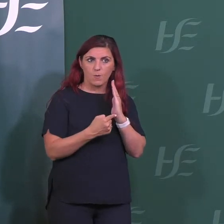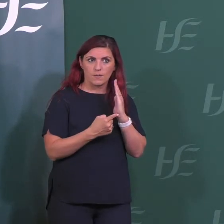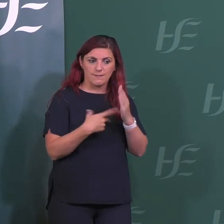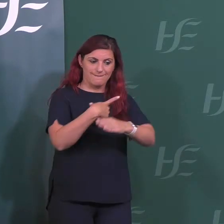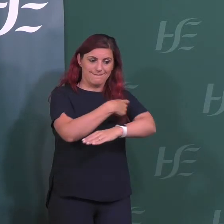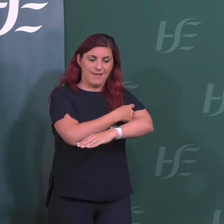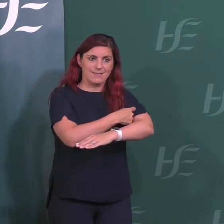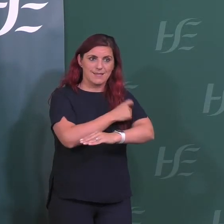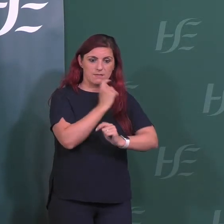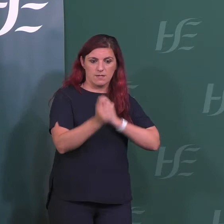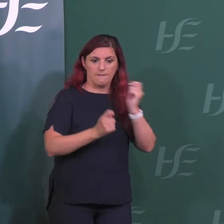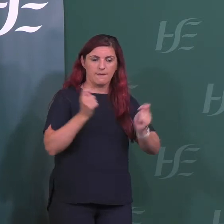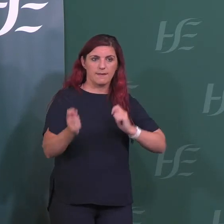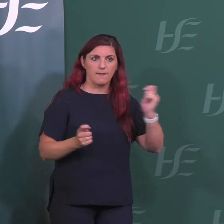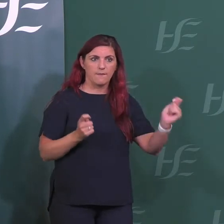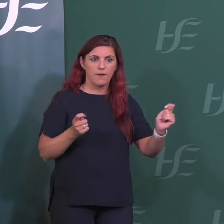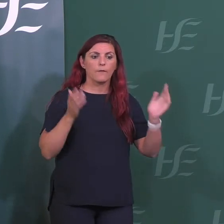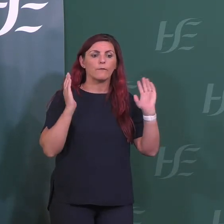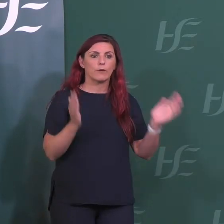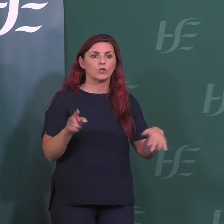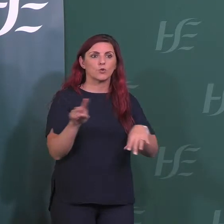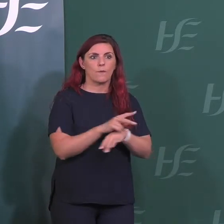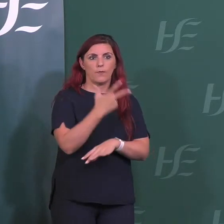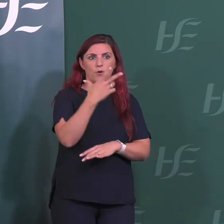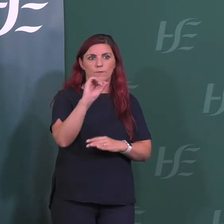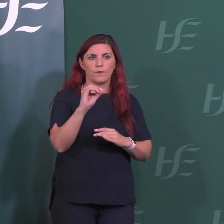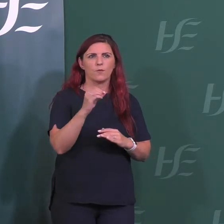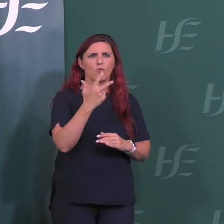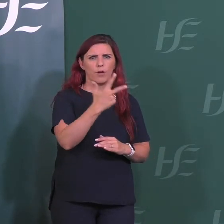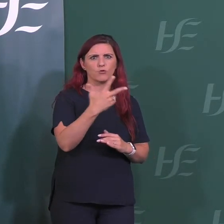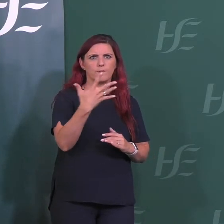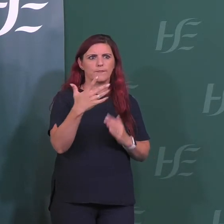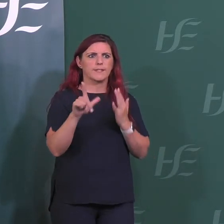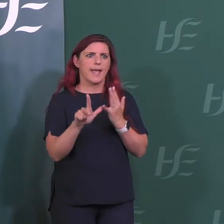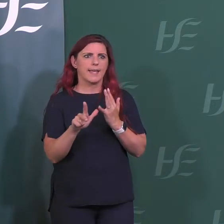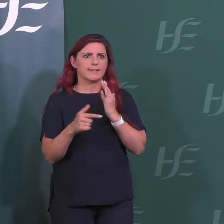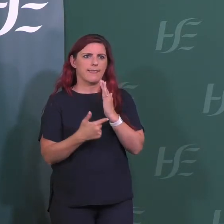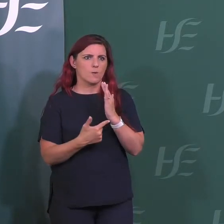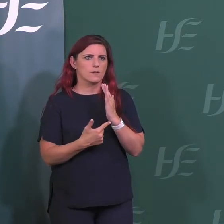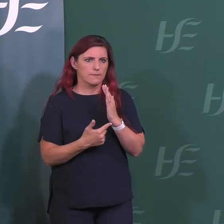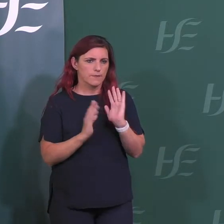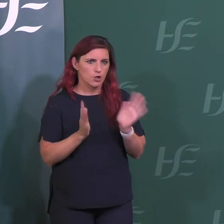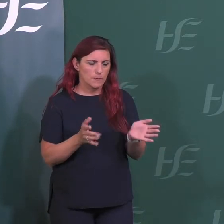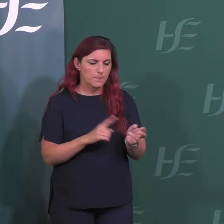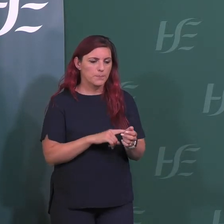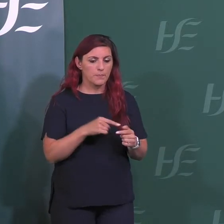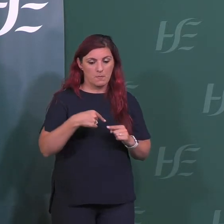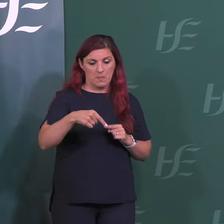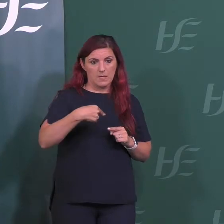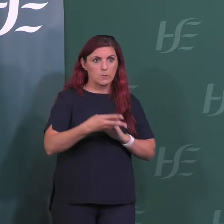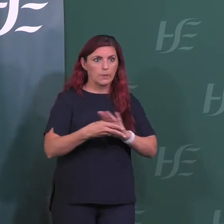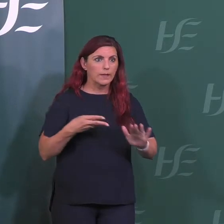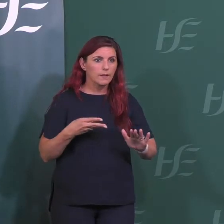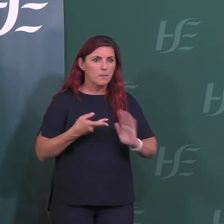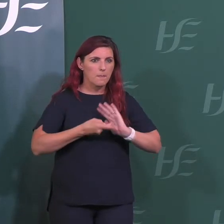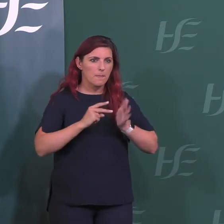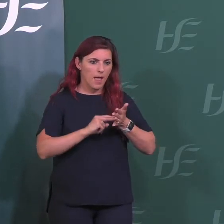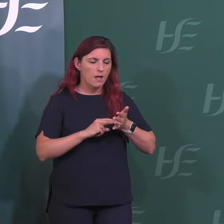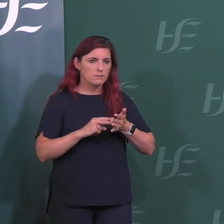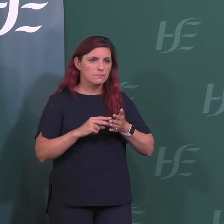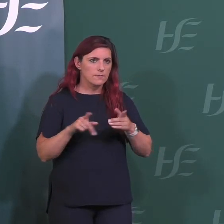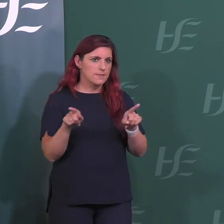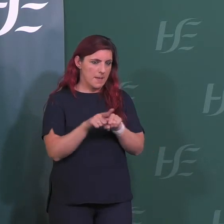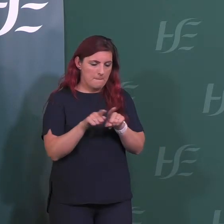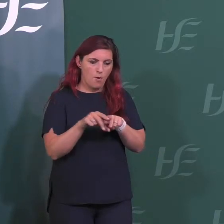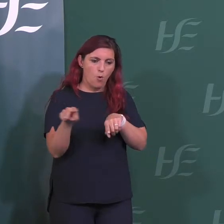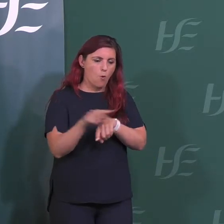we administered over 358,000. This week, again, our plan to administer 300,000, and we're well on